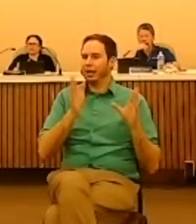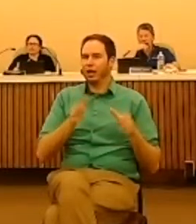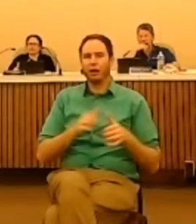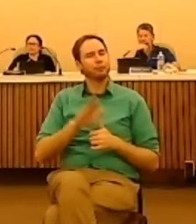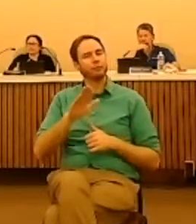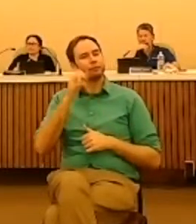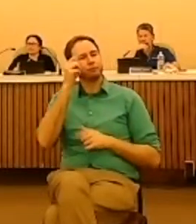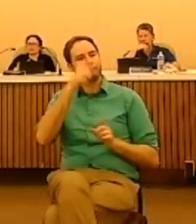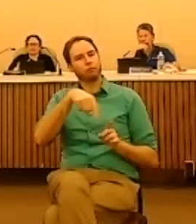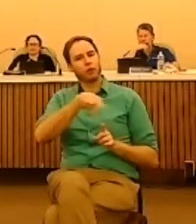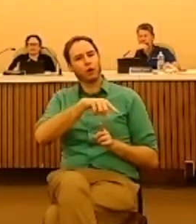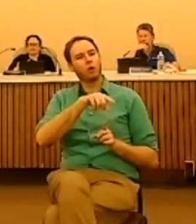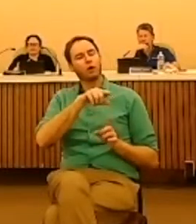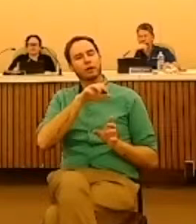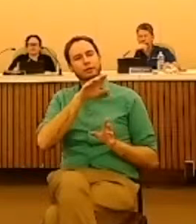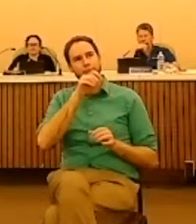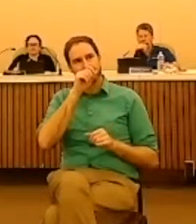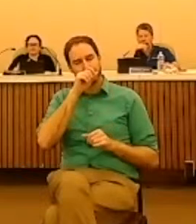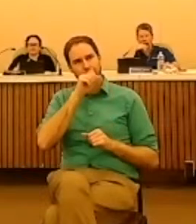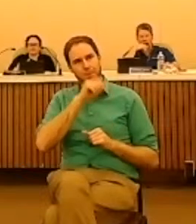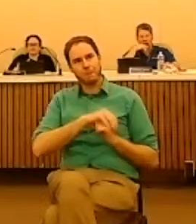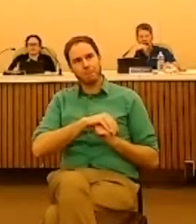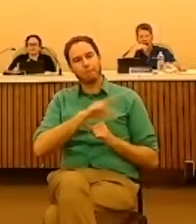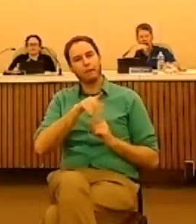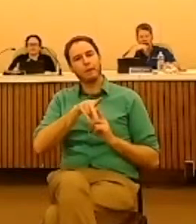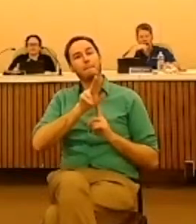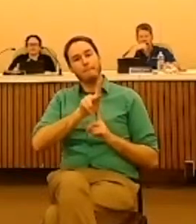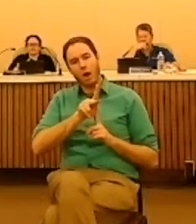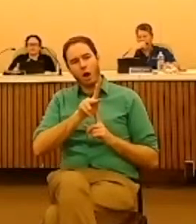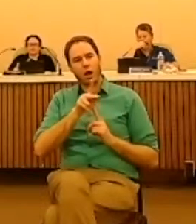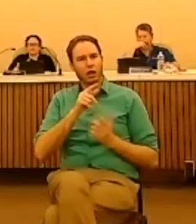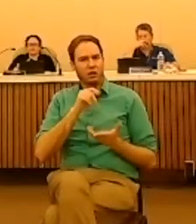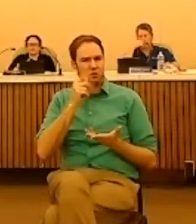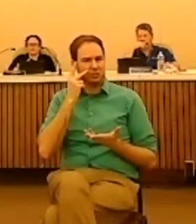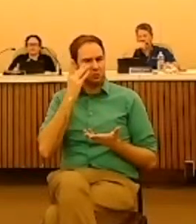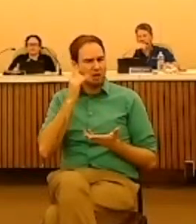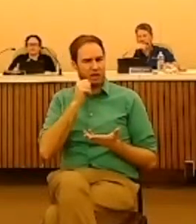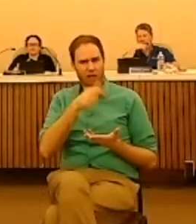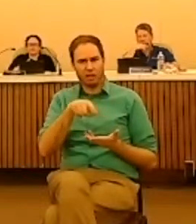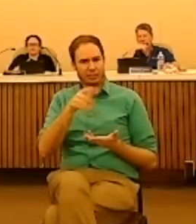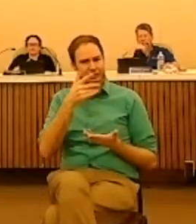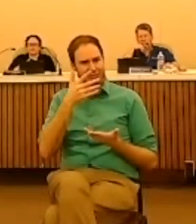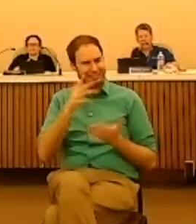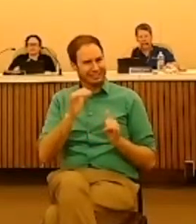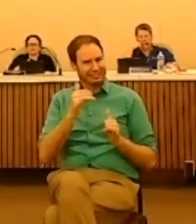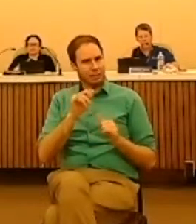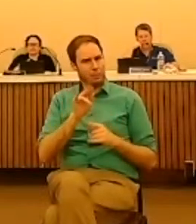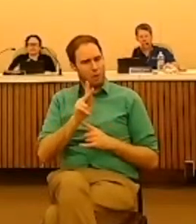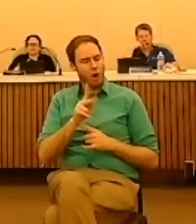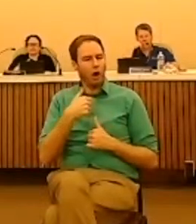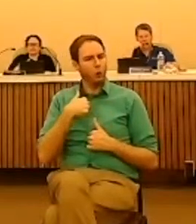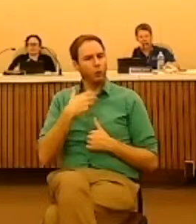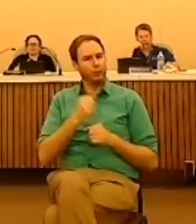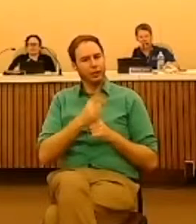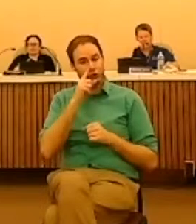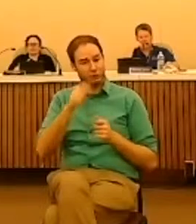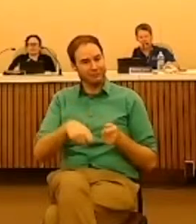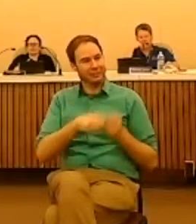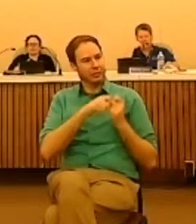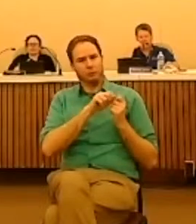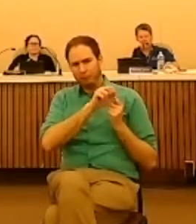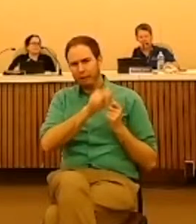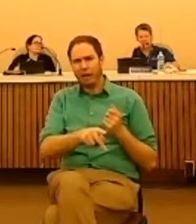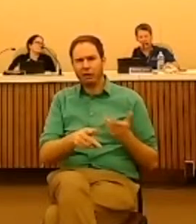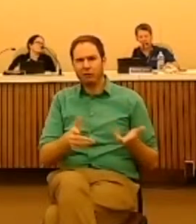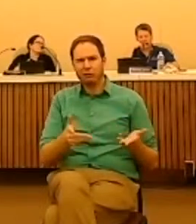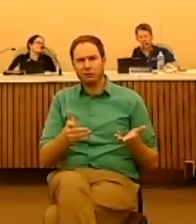Those ones are in that open parkland, and I don't see why it wouldn't be allowed, although we'd want to have people throw them back in